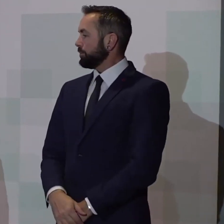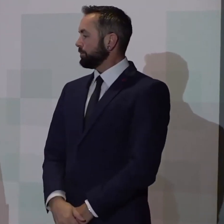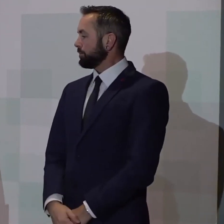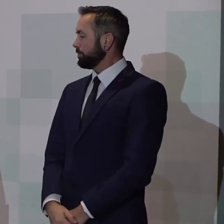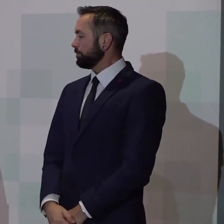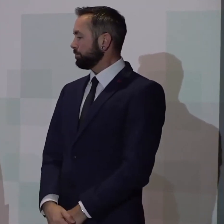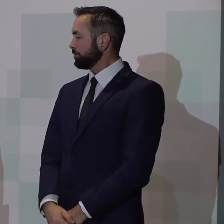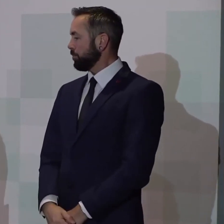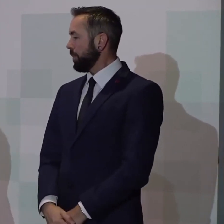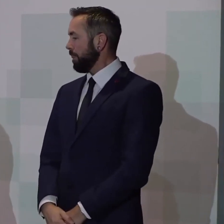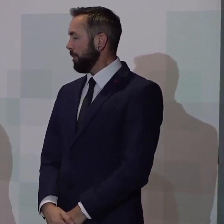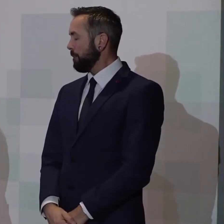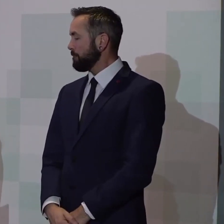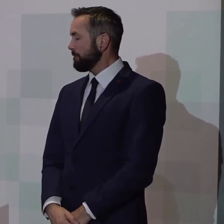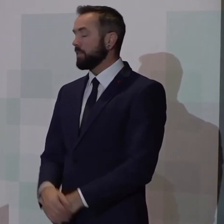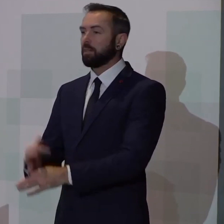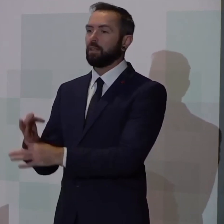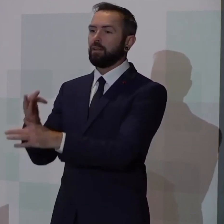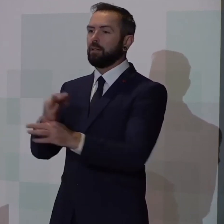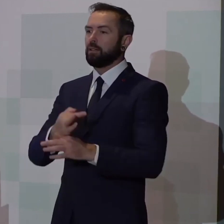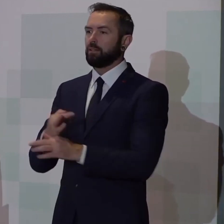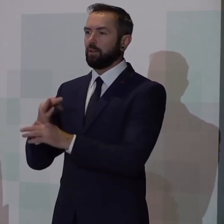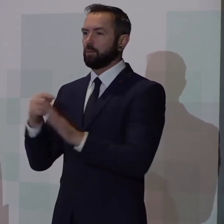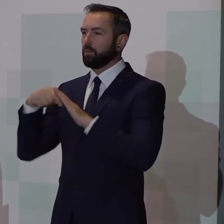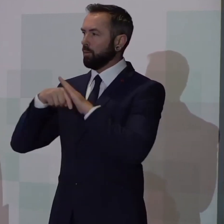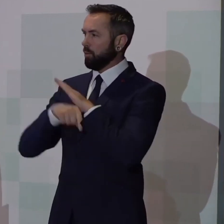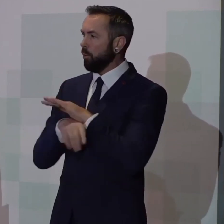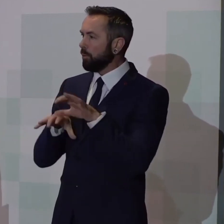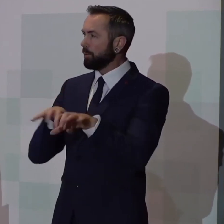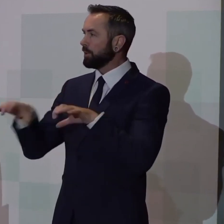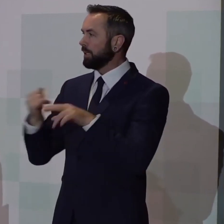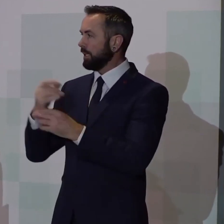has occupied, as we know, a core position in policy